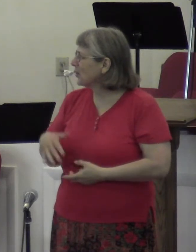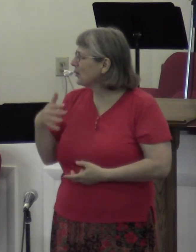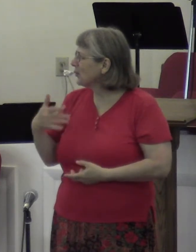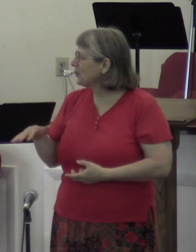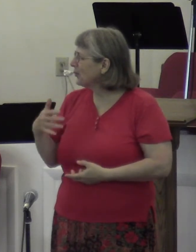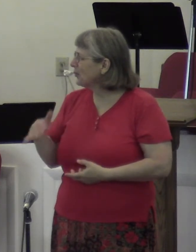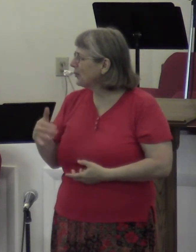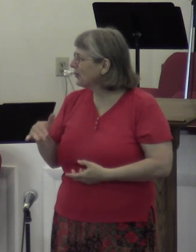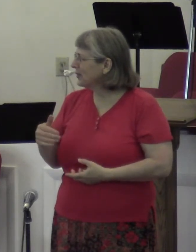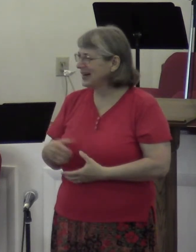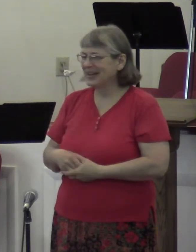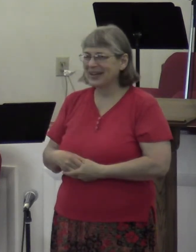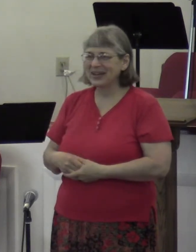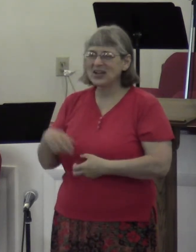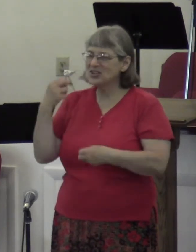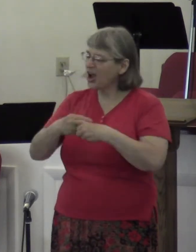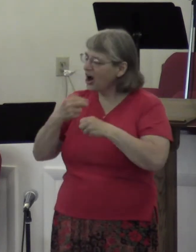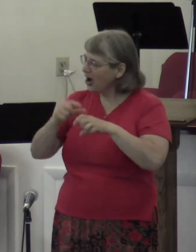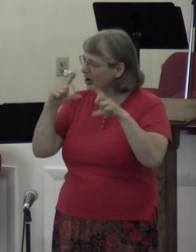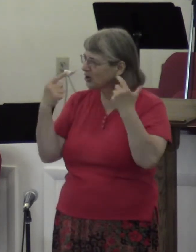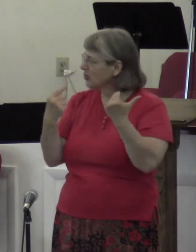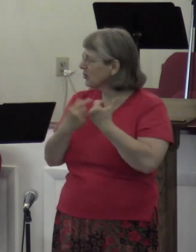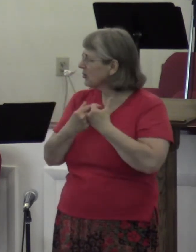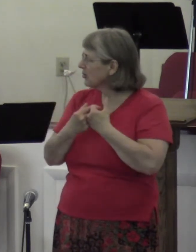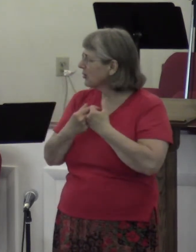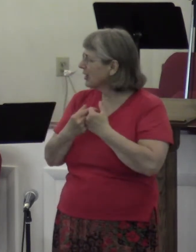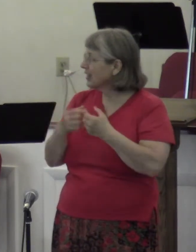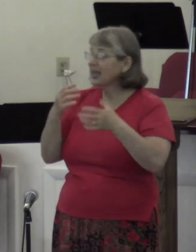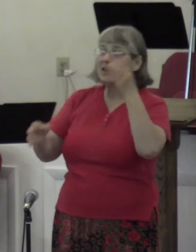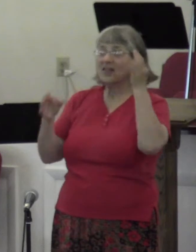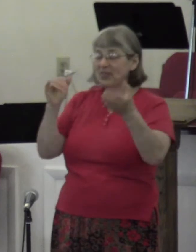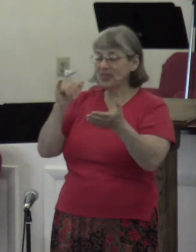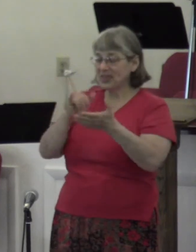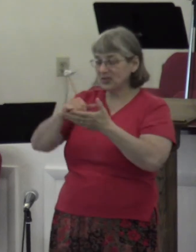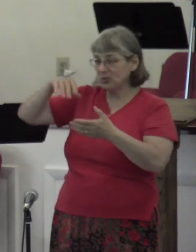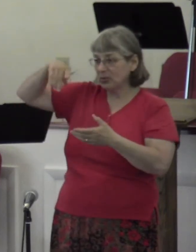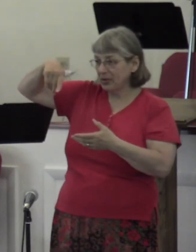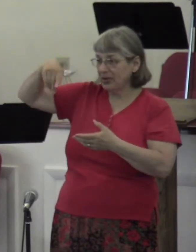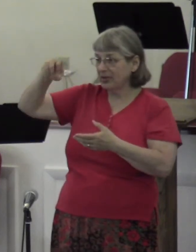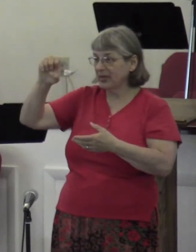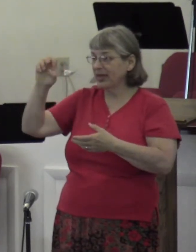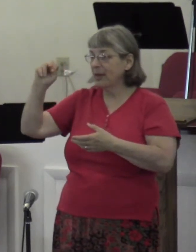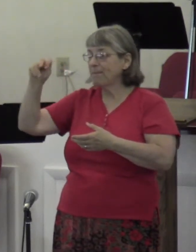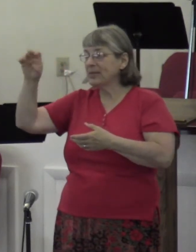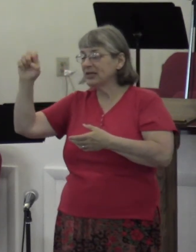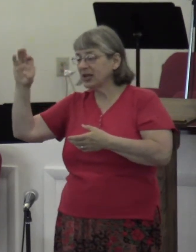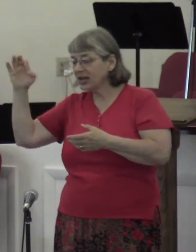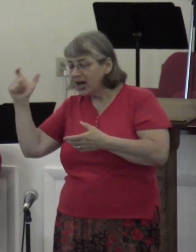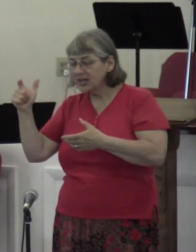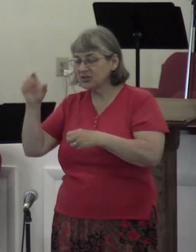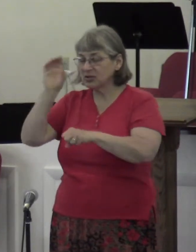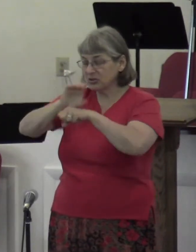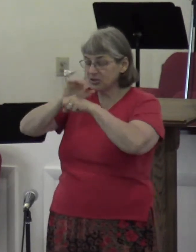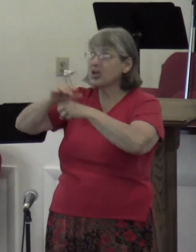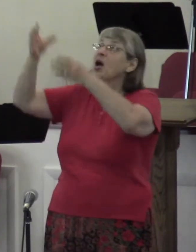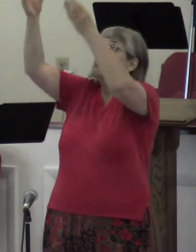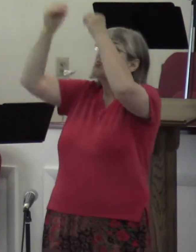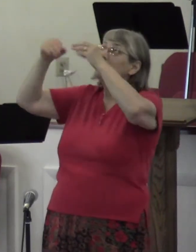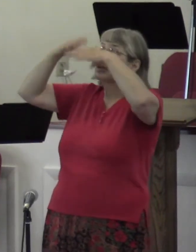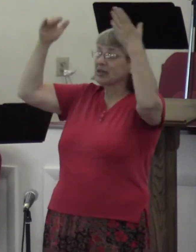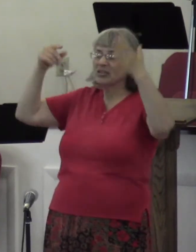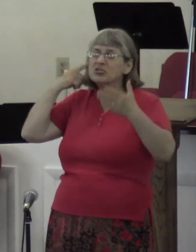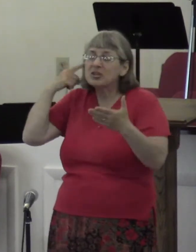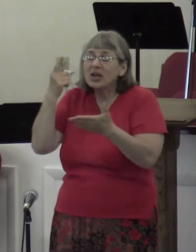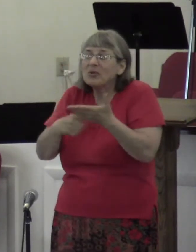Whew, got a tough crowd. If this was a Pentecostal church, I'd be picking you off the ceiling. Did you just hear what